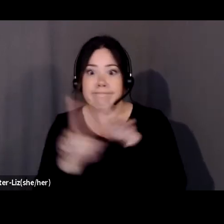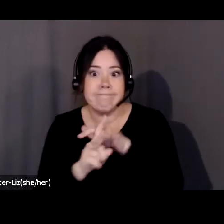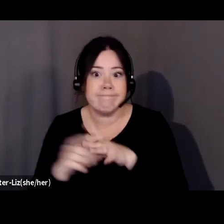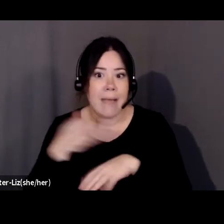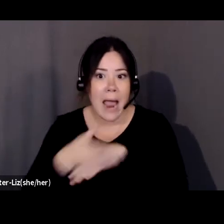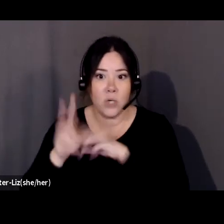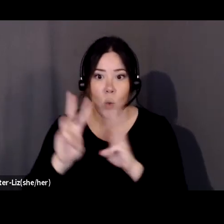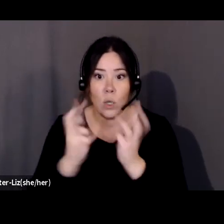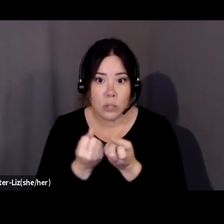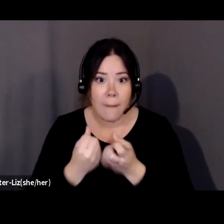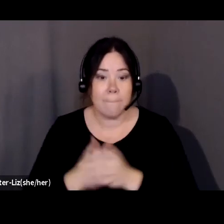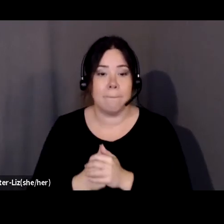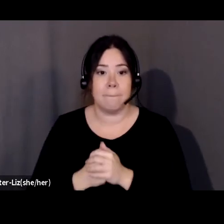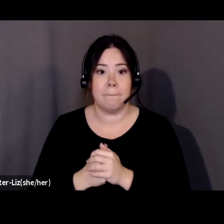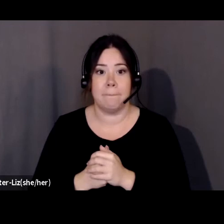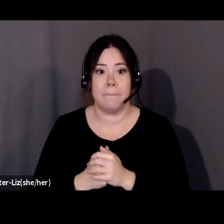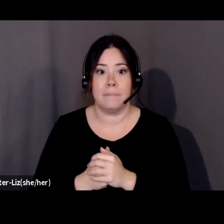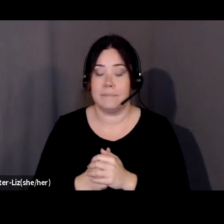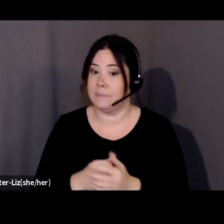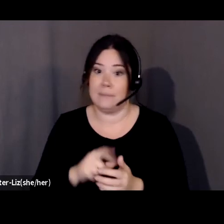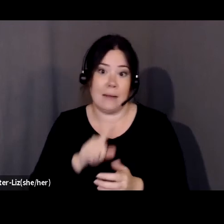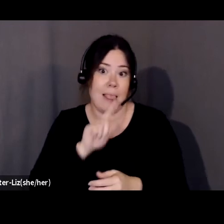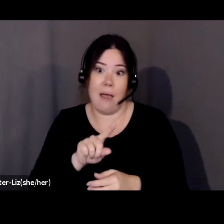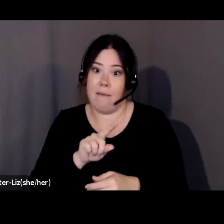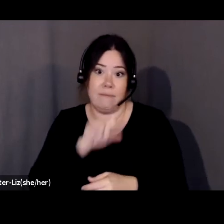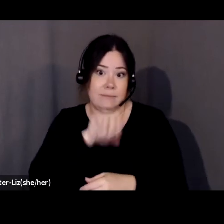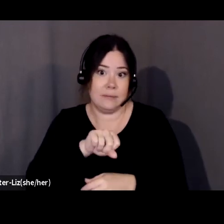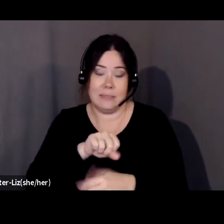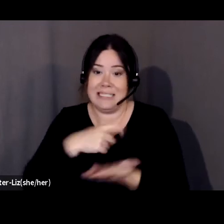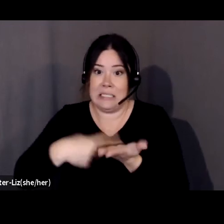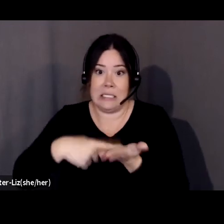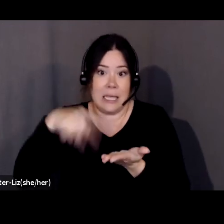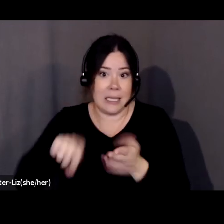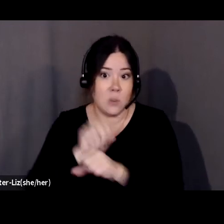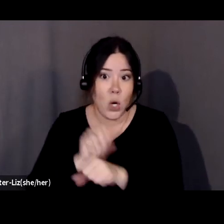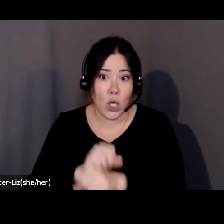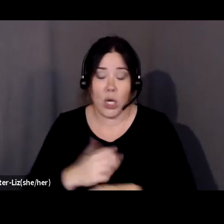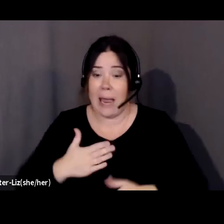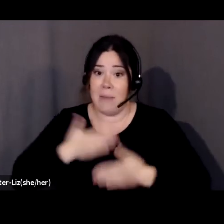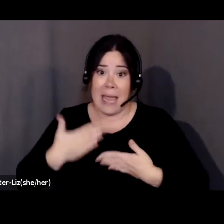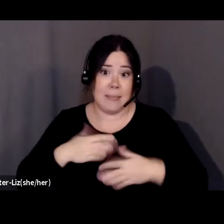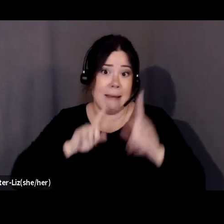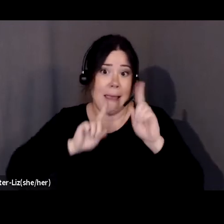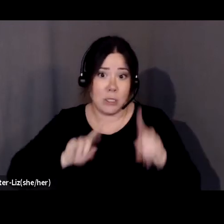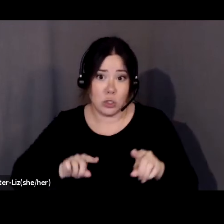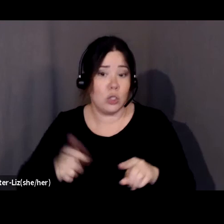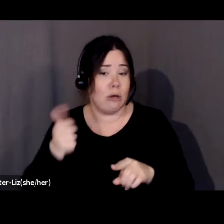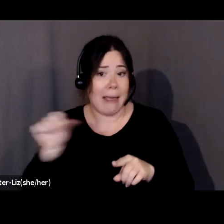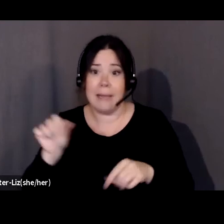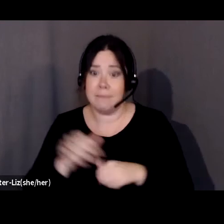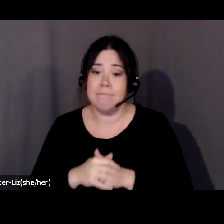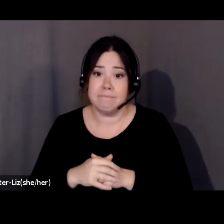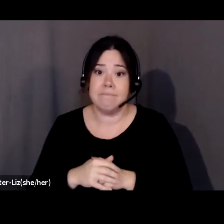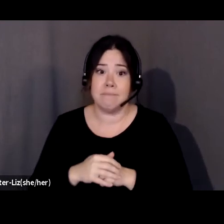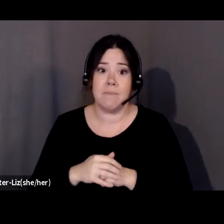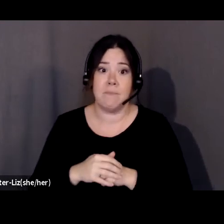work. I really love it and have learned a lot and would be happy to answer any questions or anything like that.